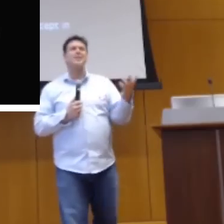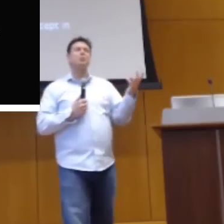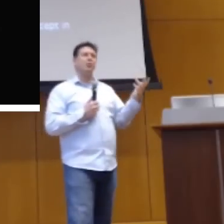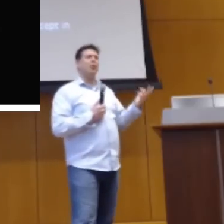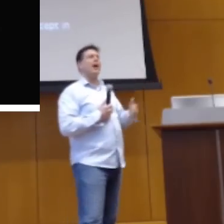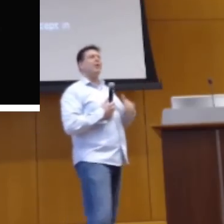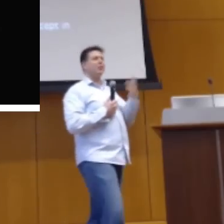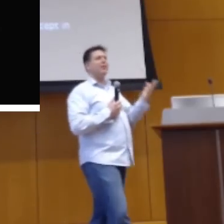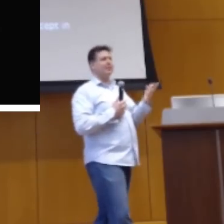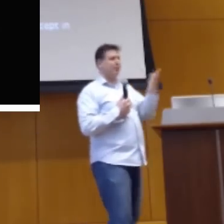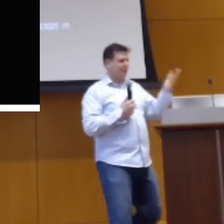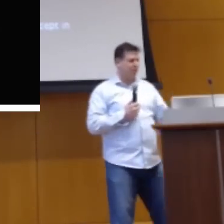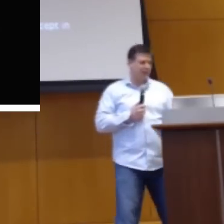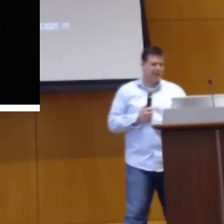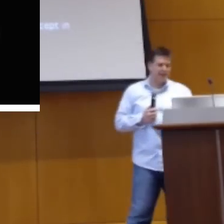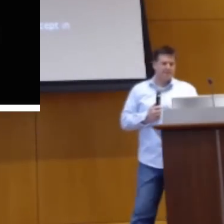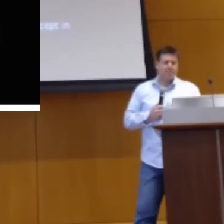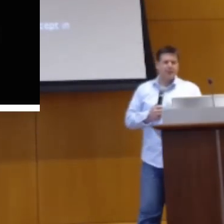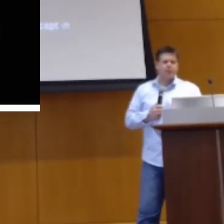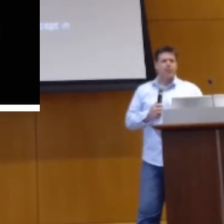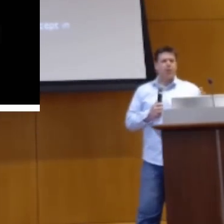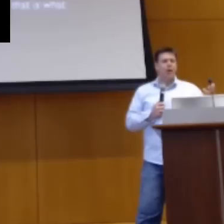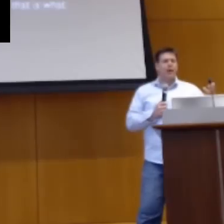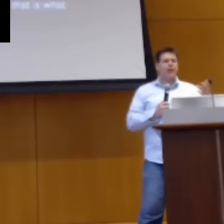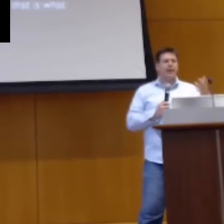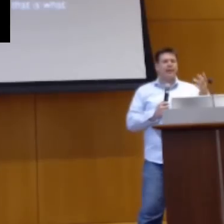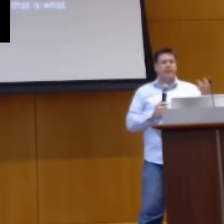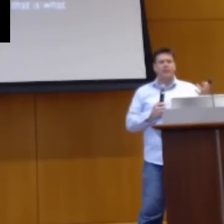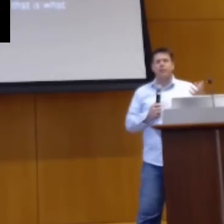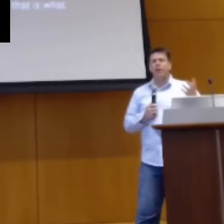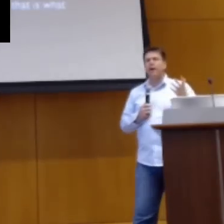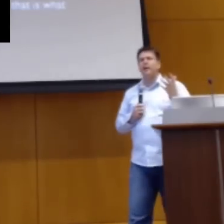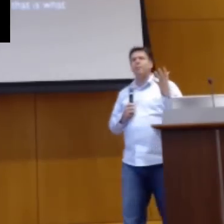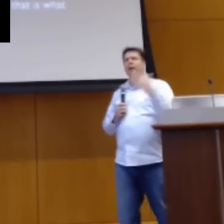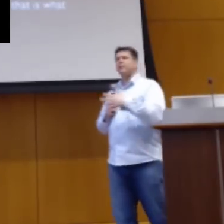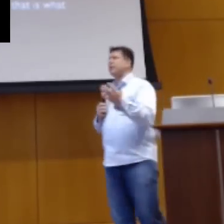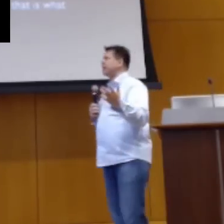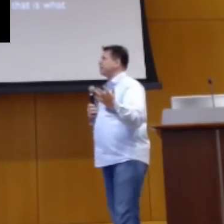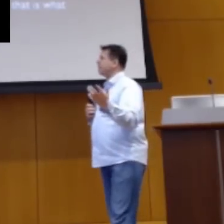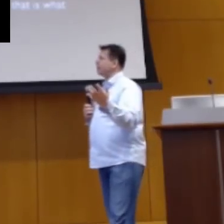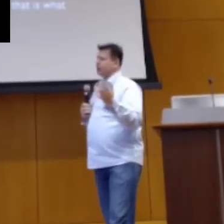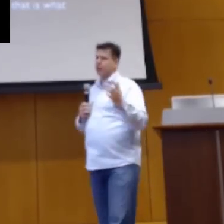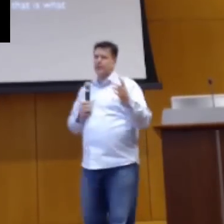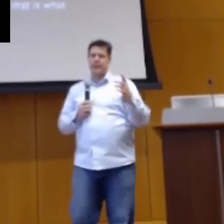that is one word. However, you get my point. So, the clearest comparison that I can make for you is